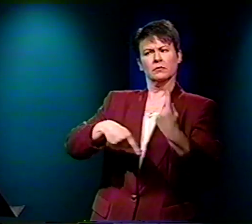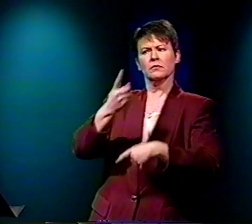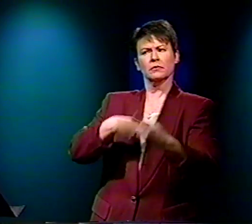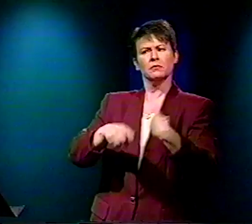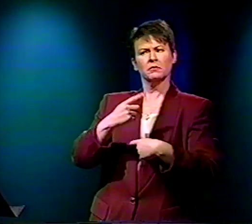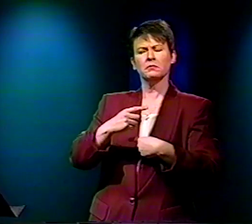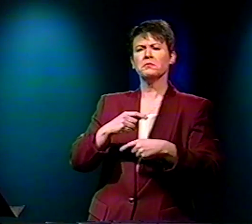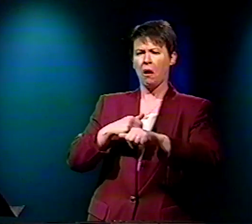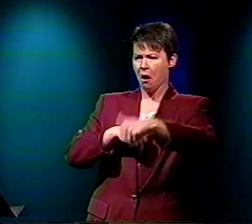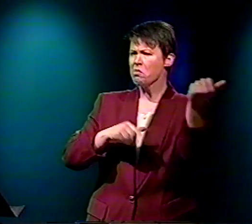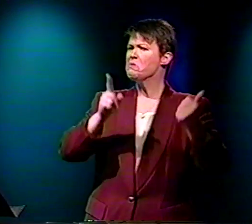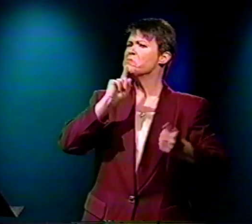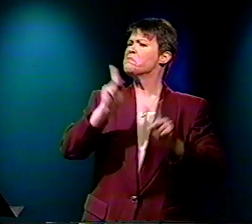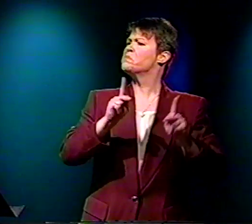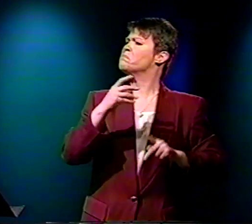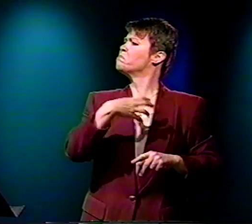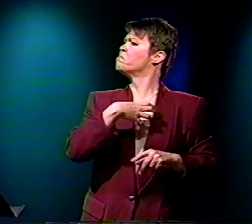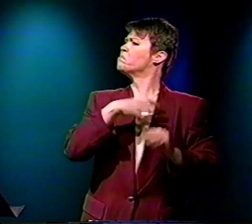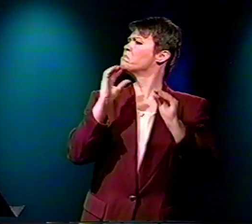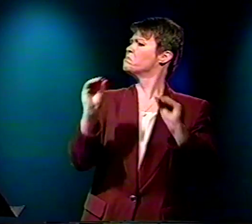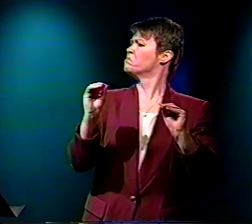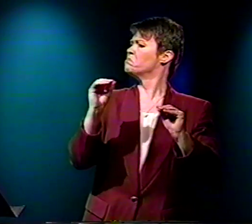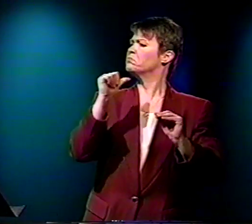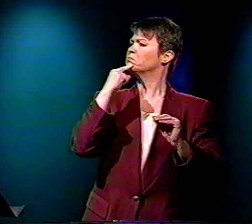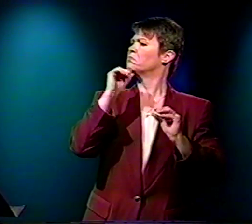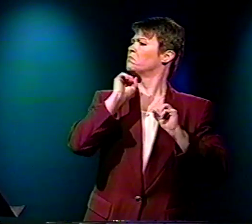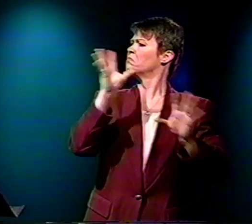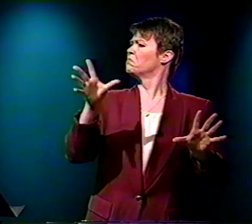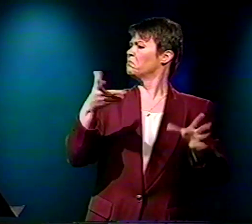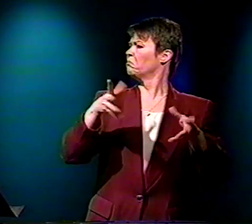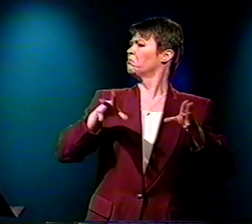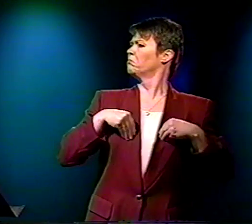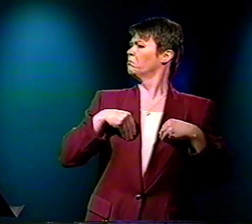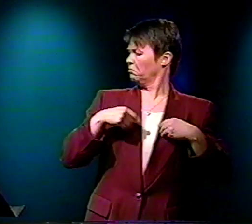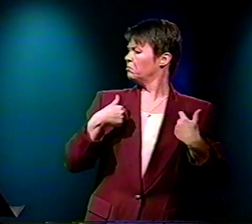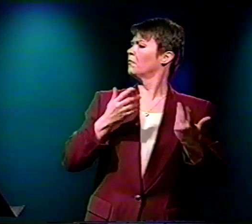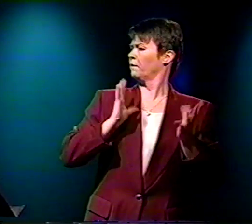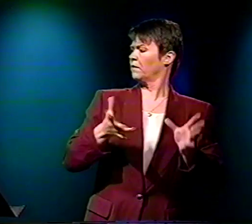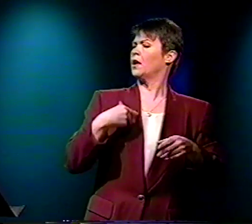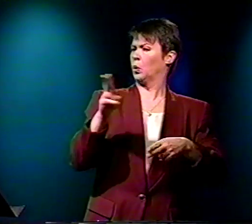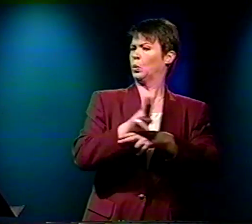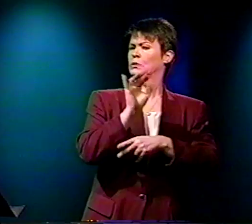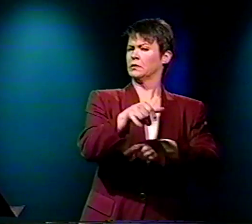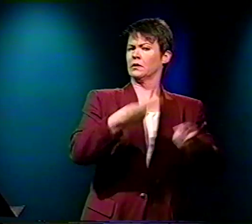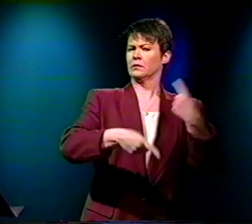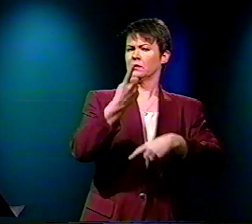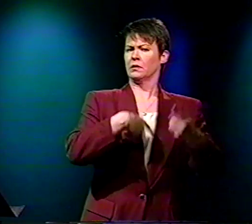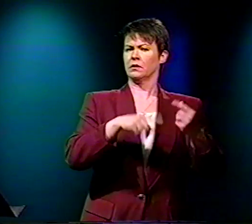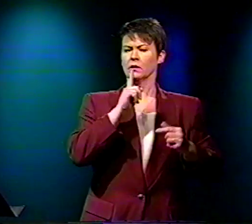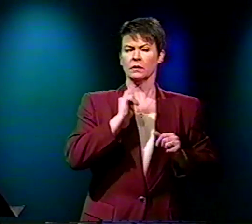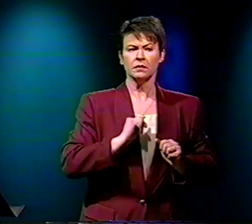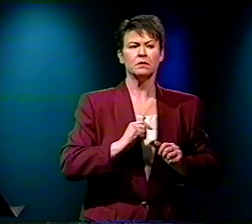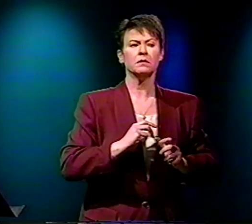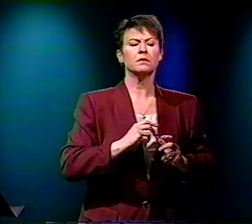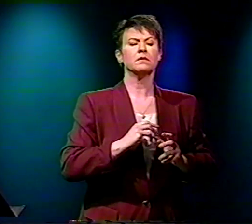this particular sign, and so that's the sign and that I'm going to use, and no other deaf people have complained about that use, and so I think that that sign is